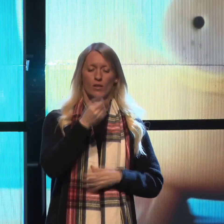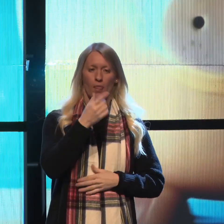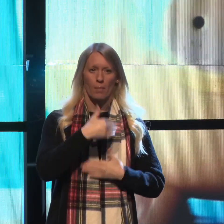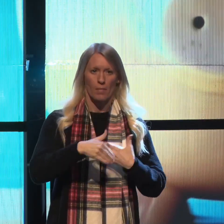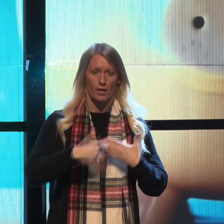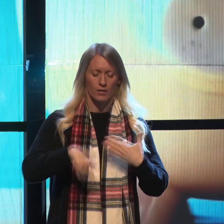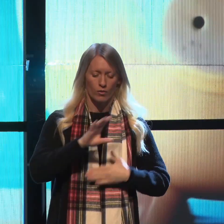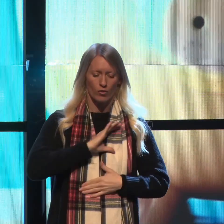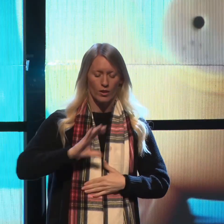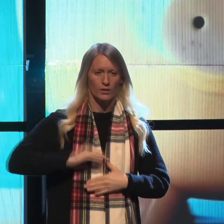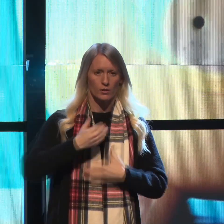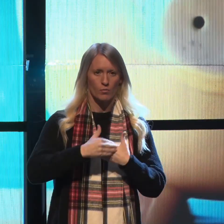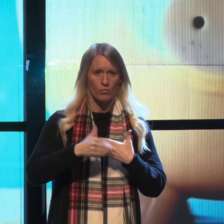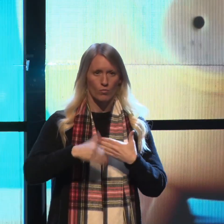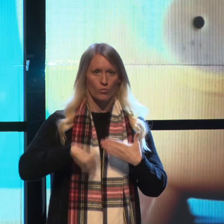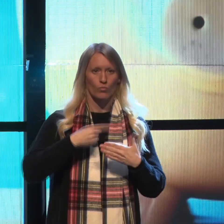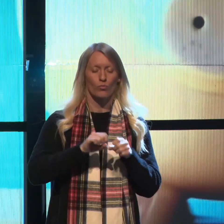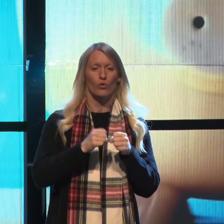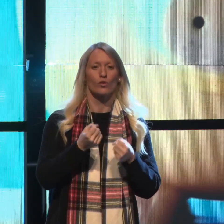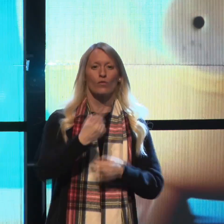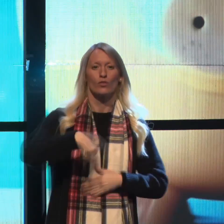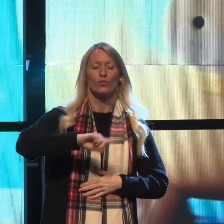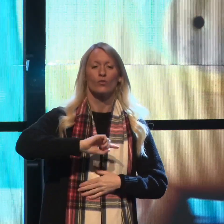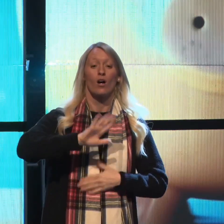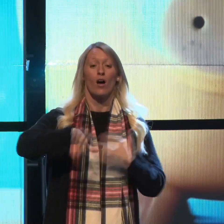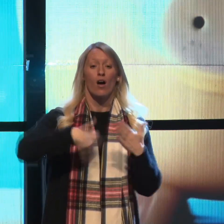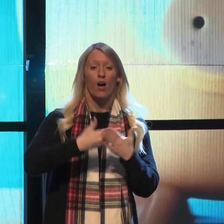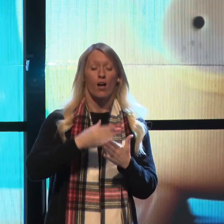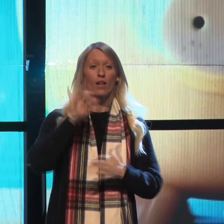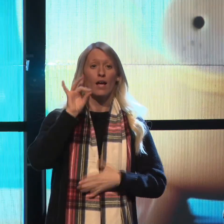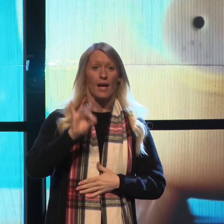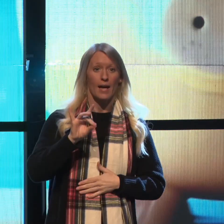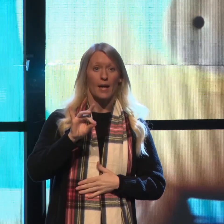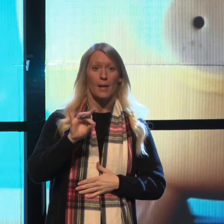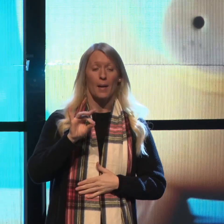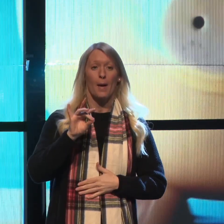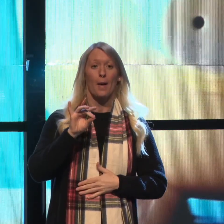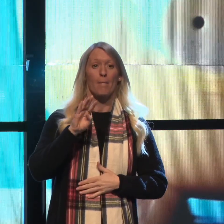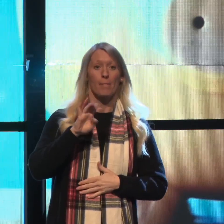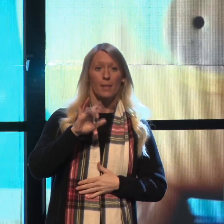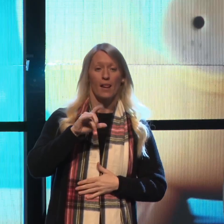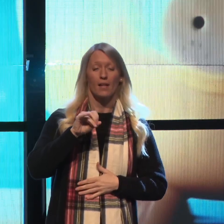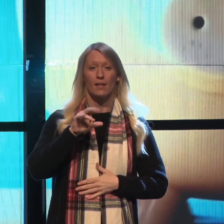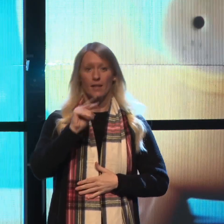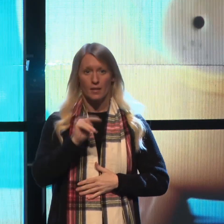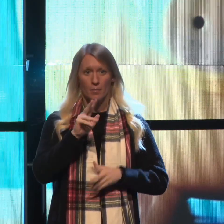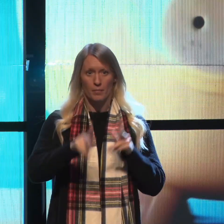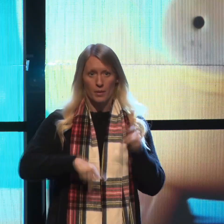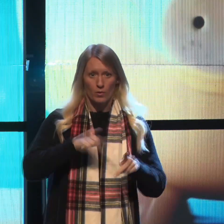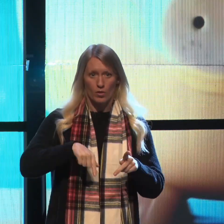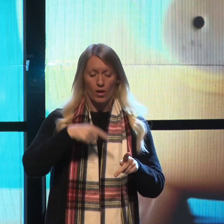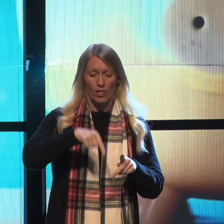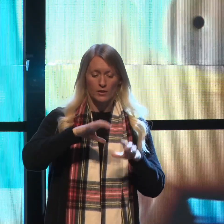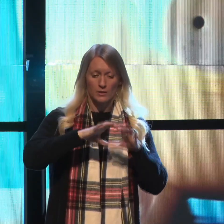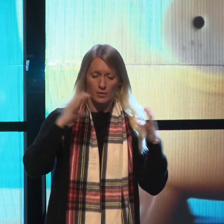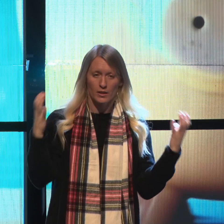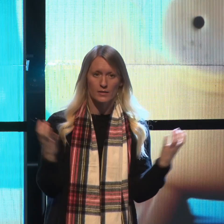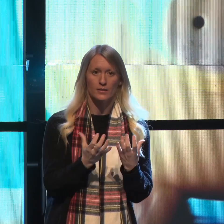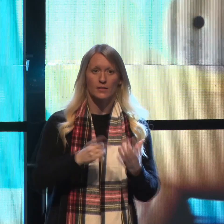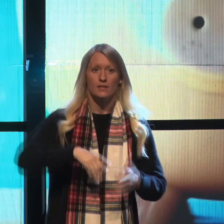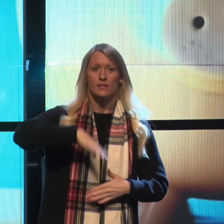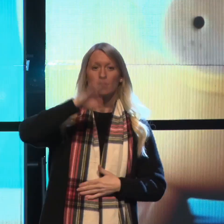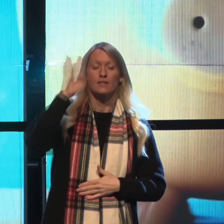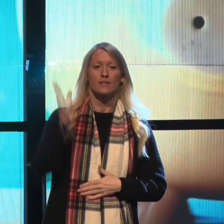for you and all 8 billion people on this planet that never had any borders